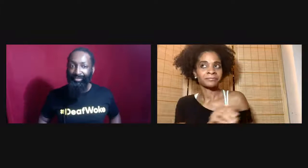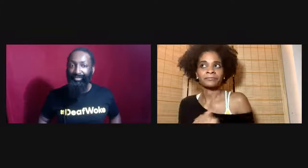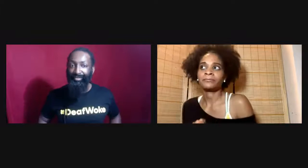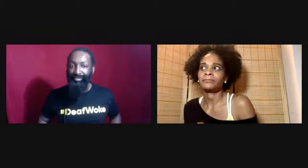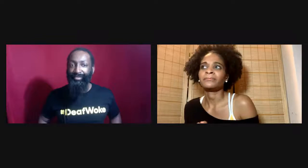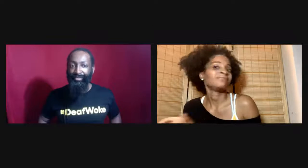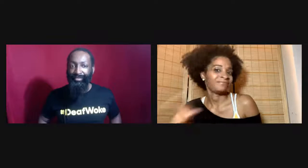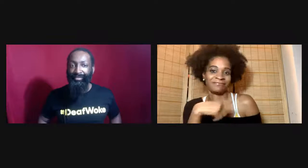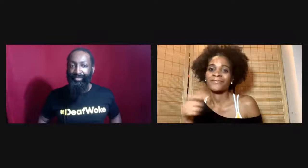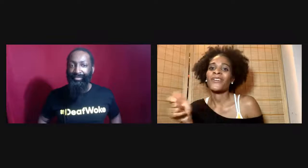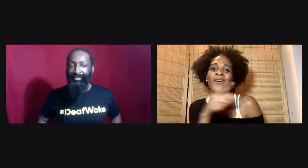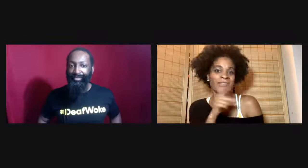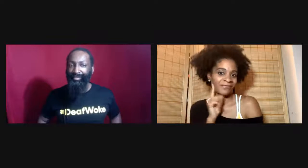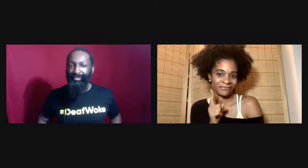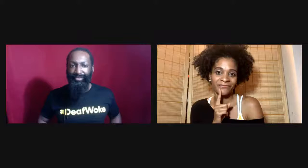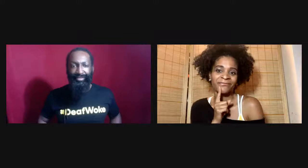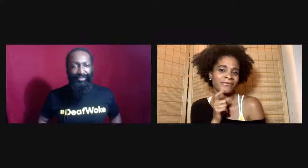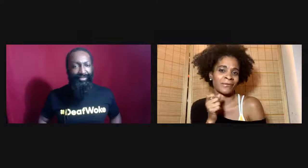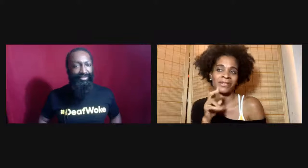film.